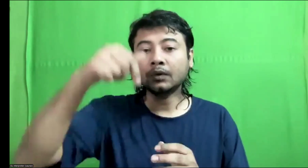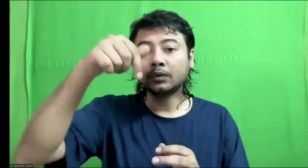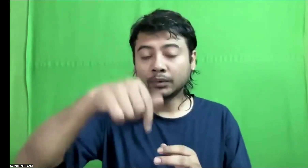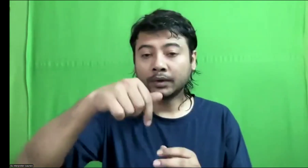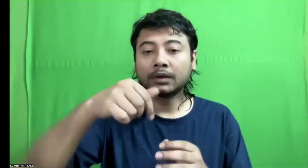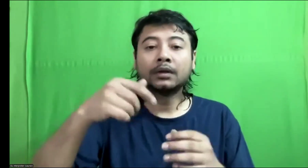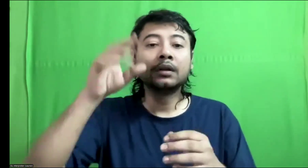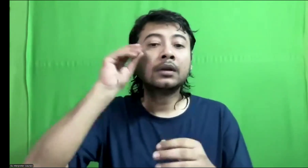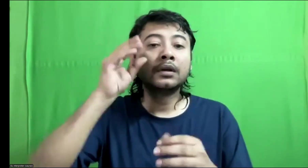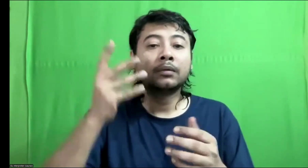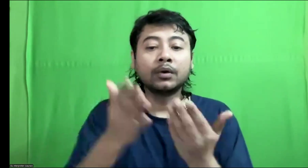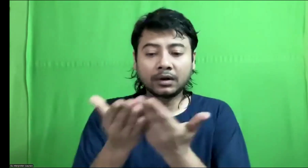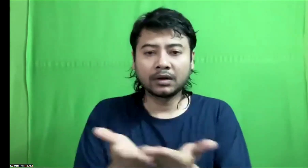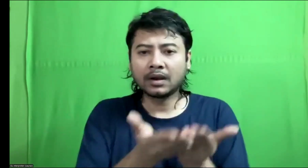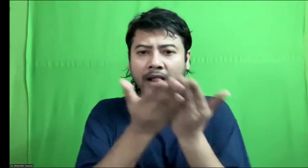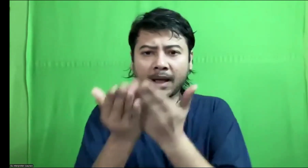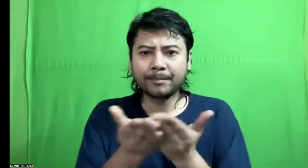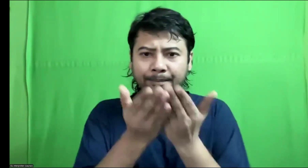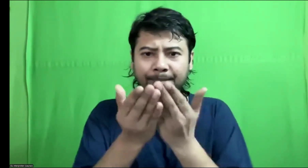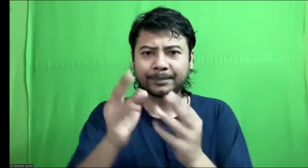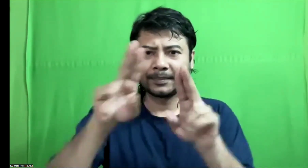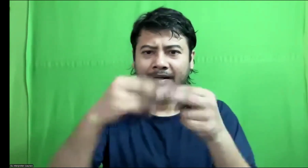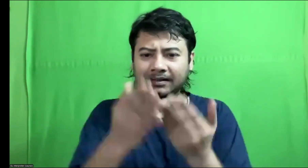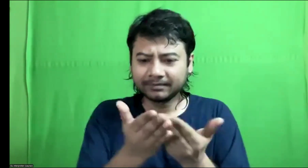doing. Number two, we will be today,